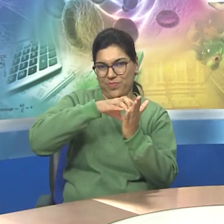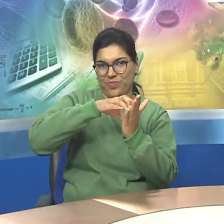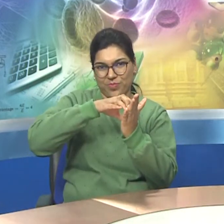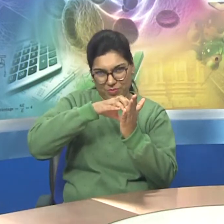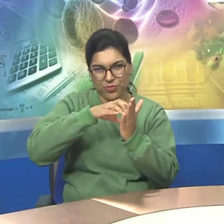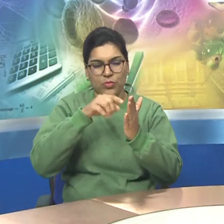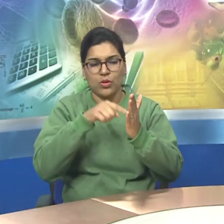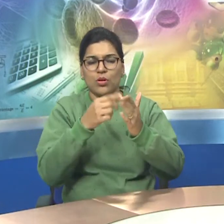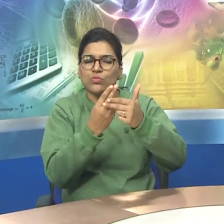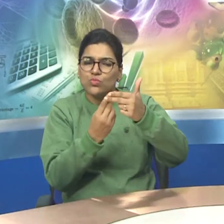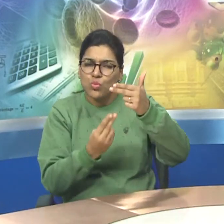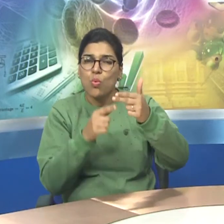Poem.